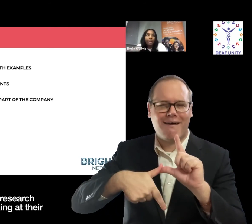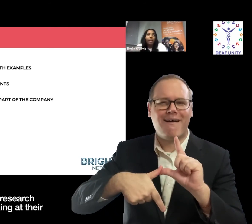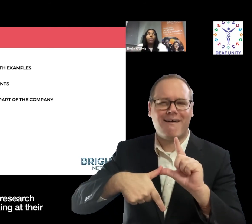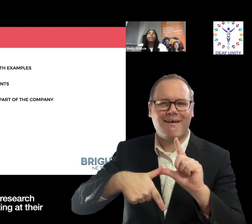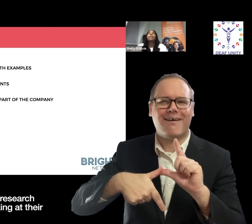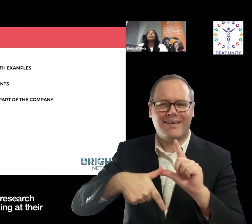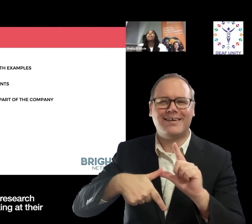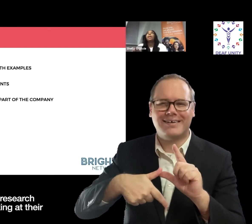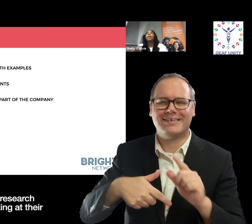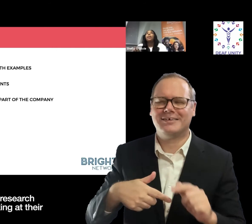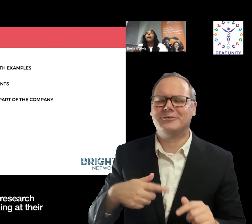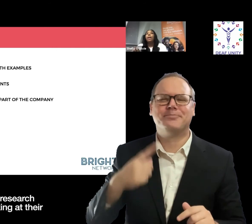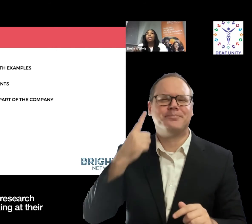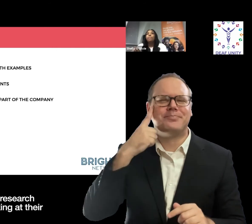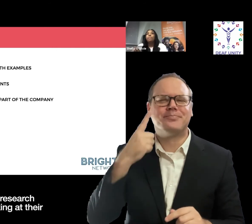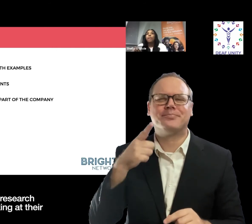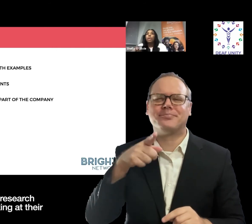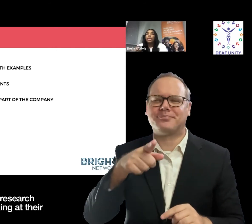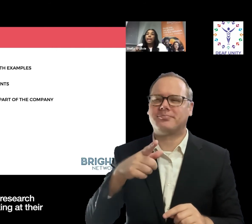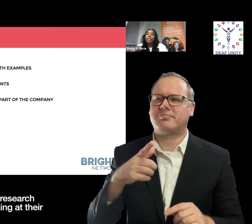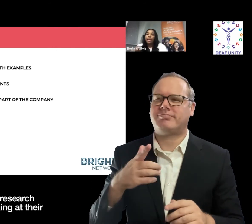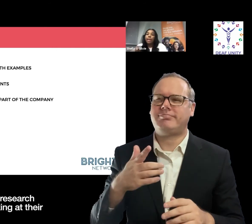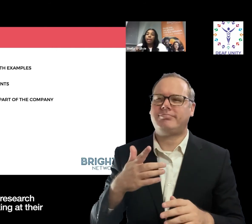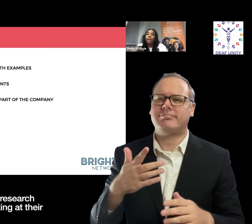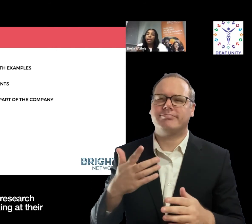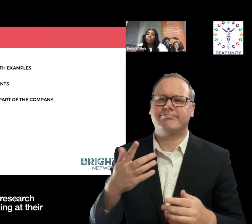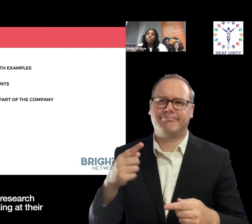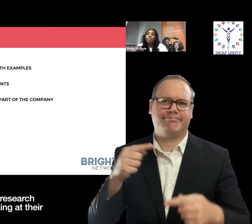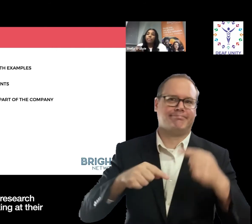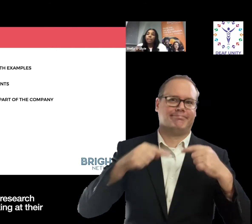social media, looking at their